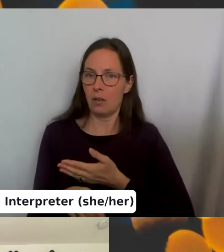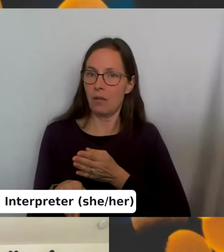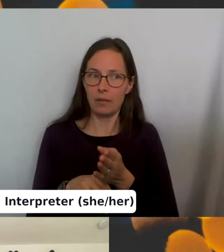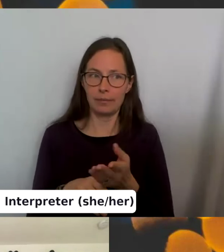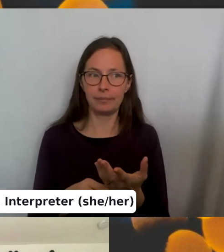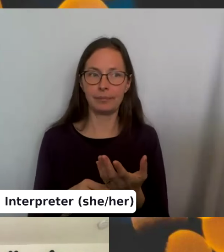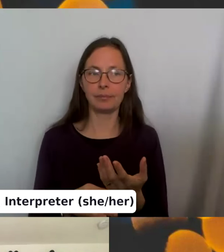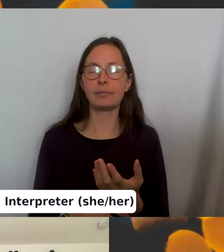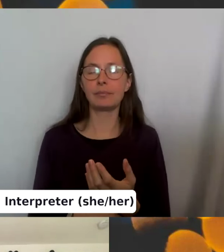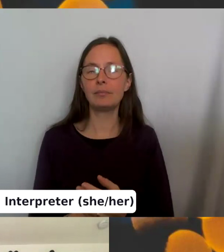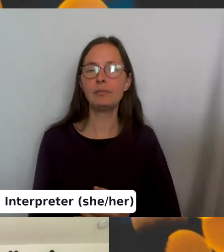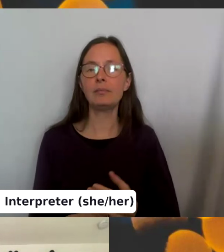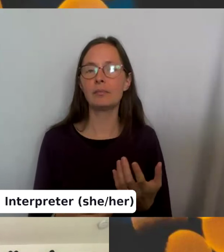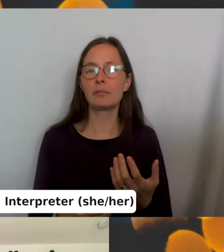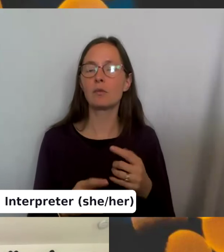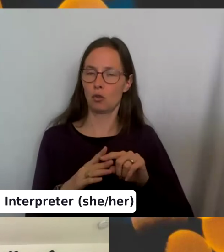the interpretation.